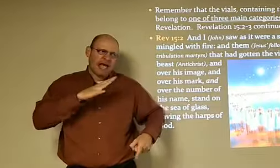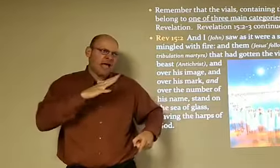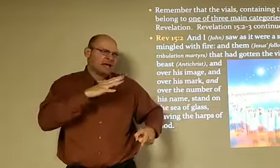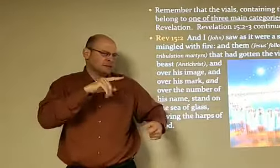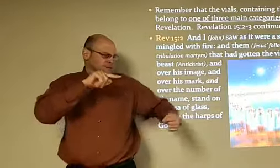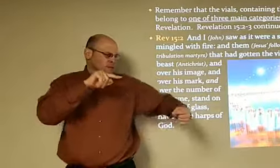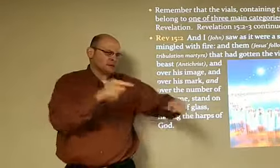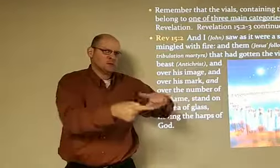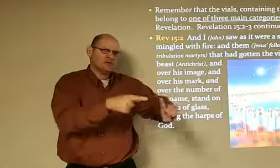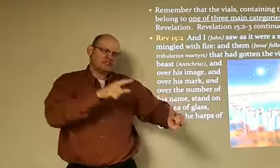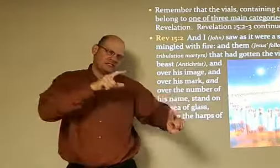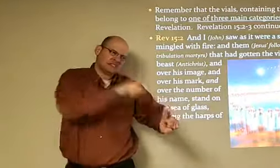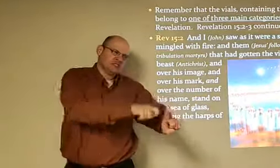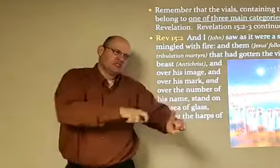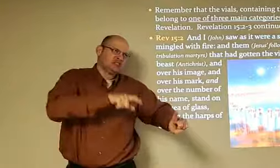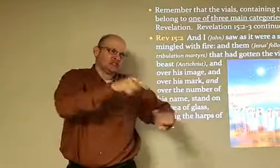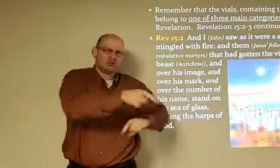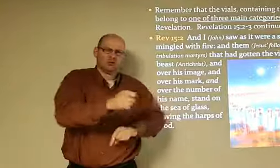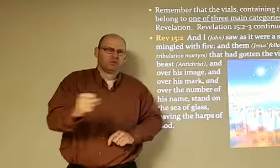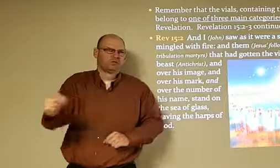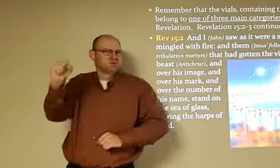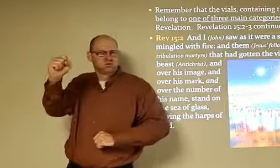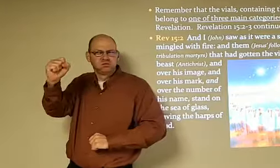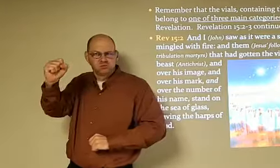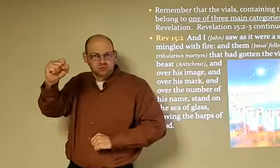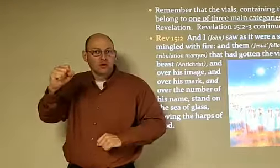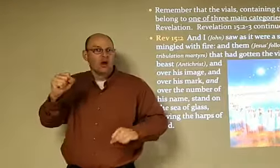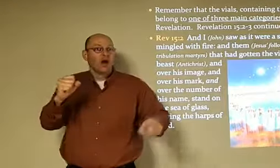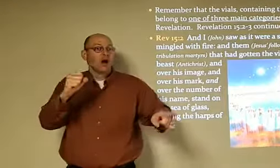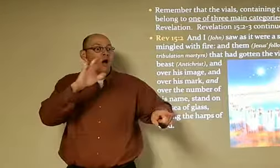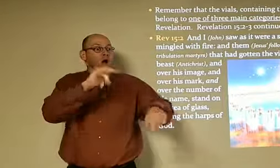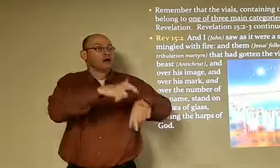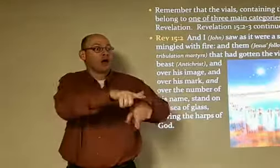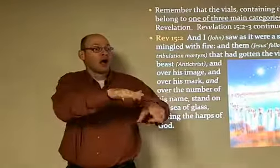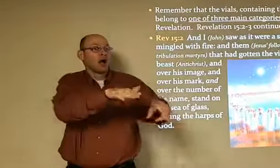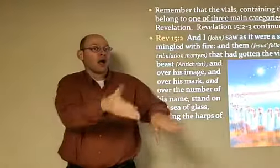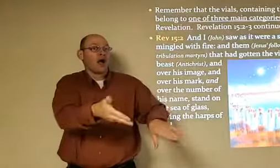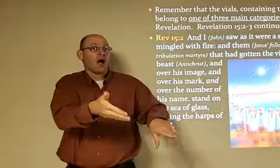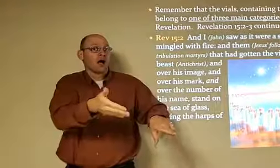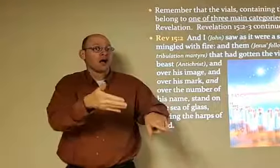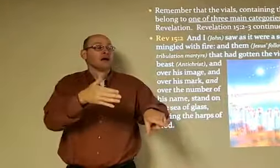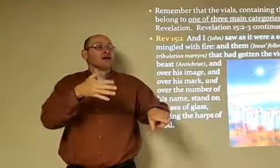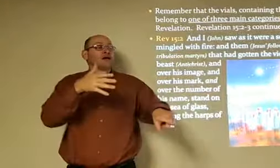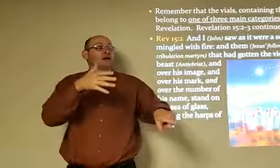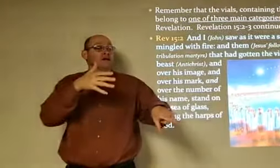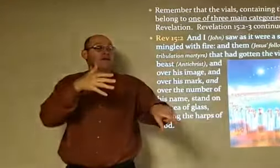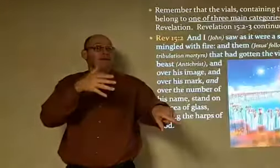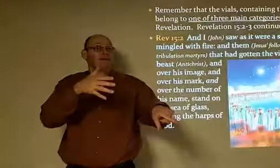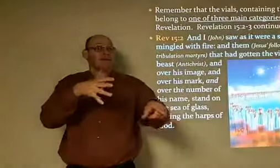forced to bow down and to worship and to accept it. But they